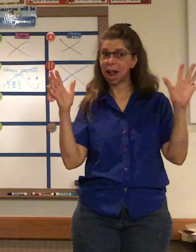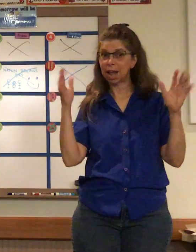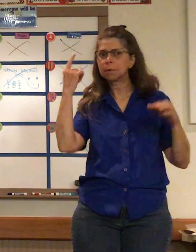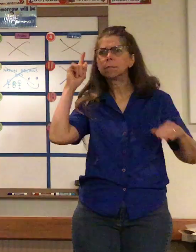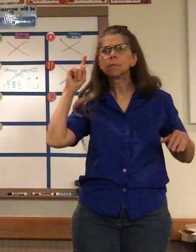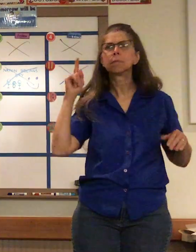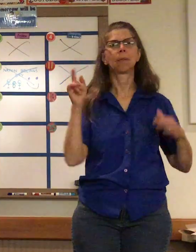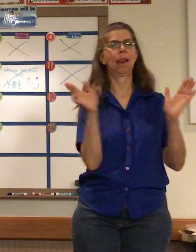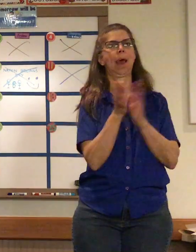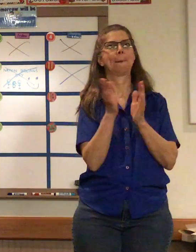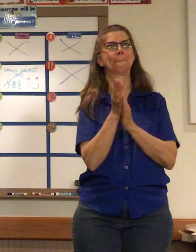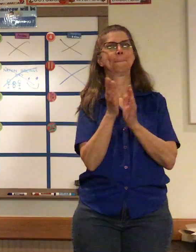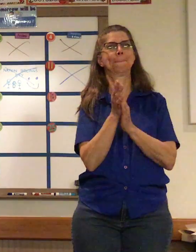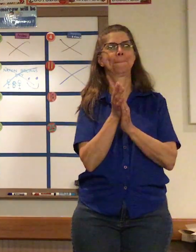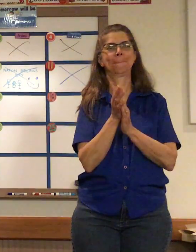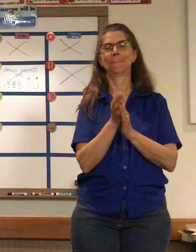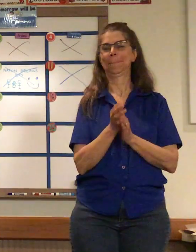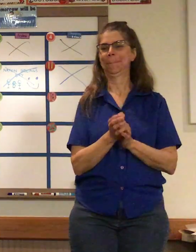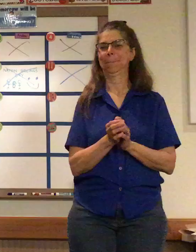to clap. In